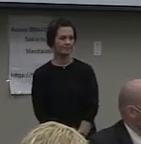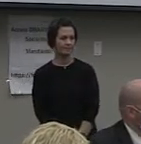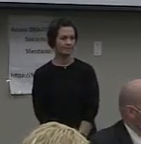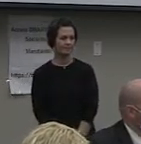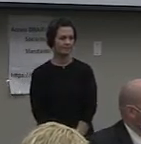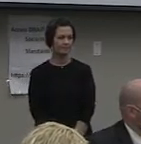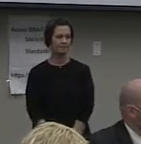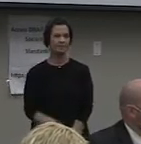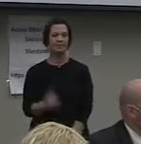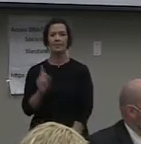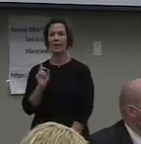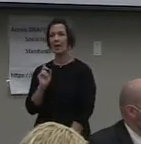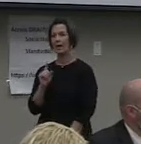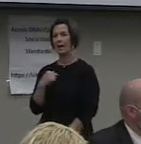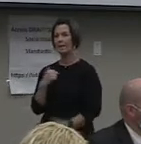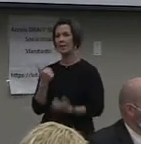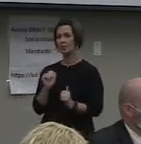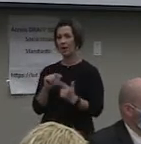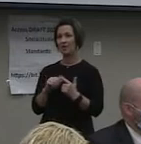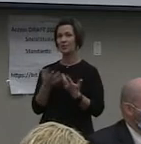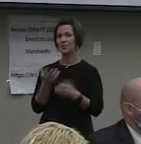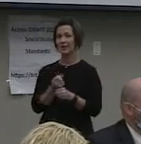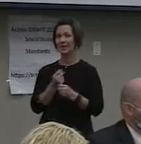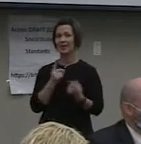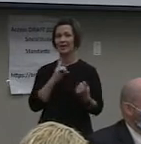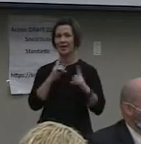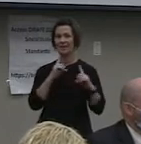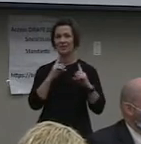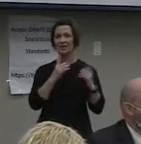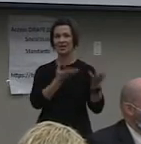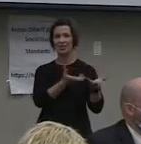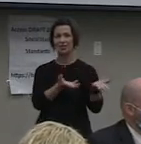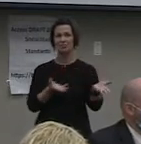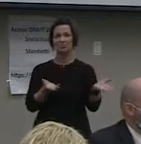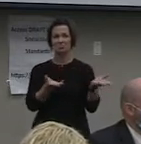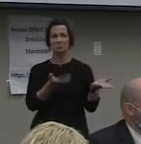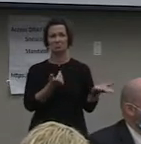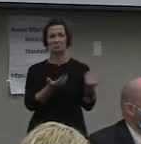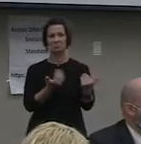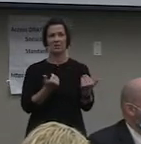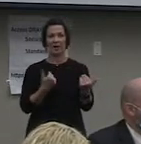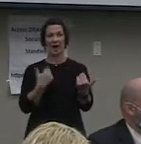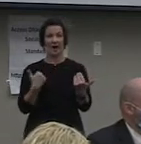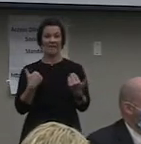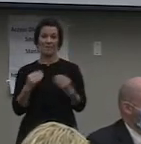You know, I'm trying to get some conversation going, so I mean, I have more things to say, but other people should talk.